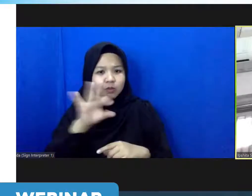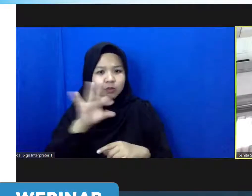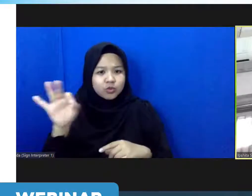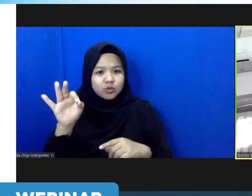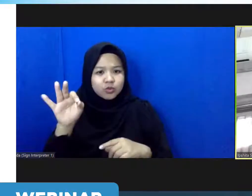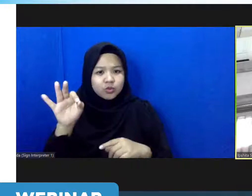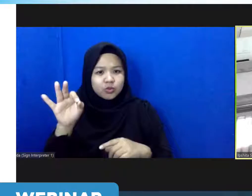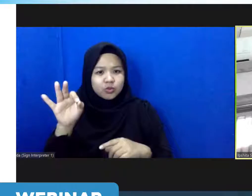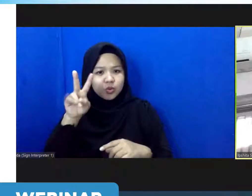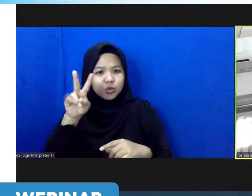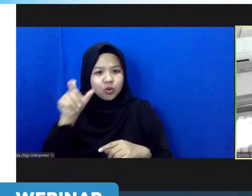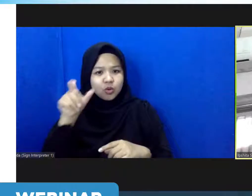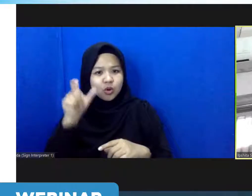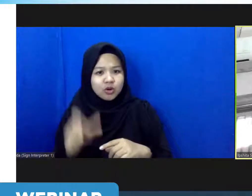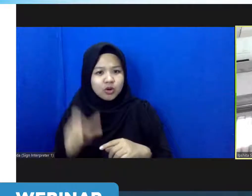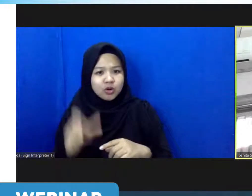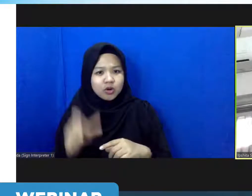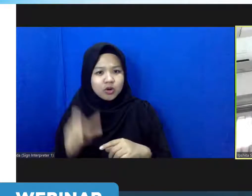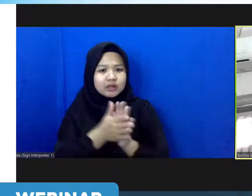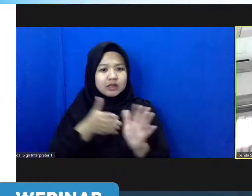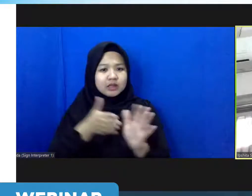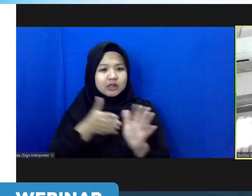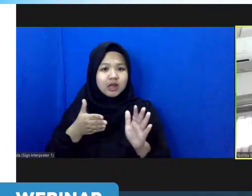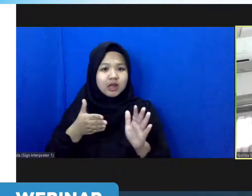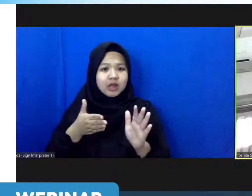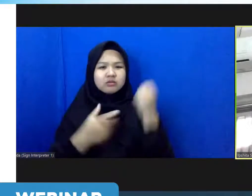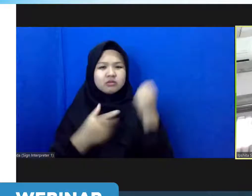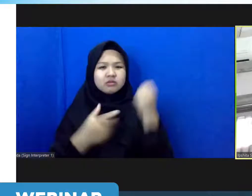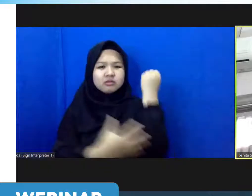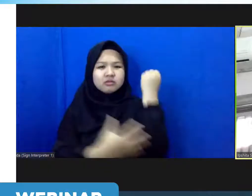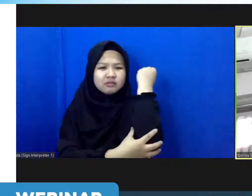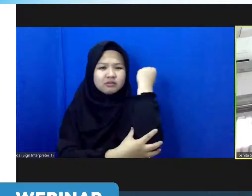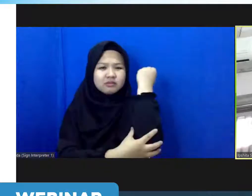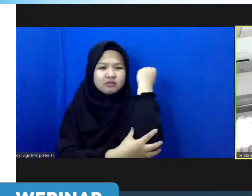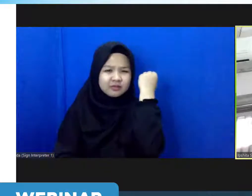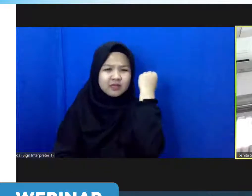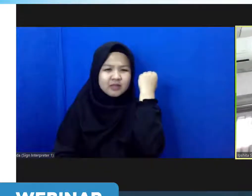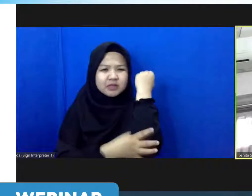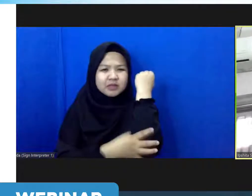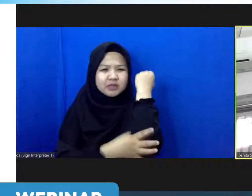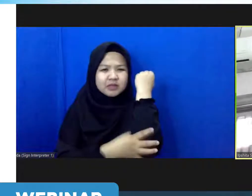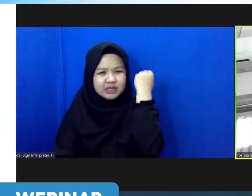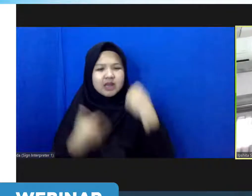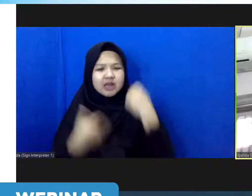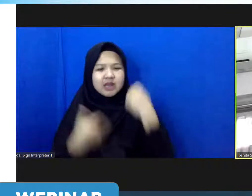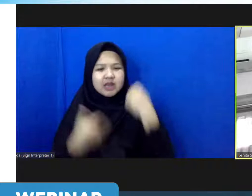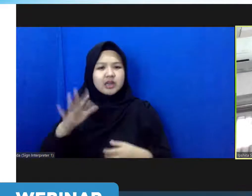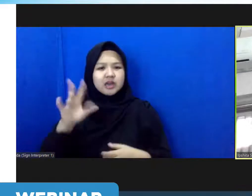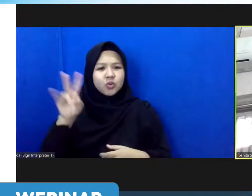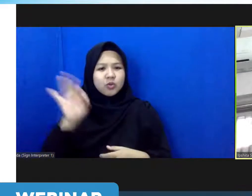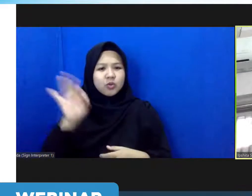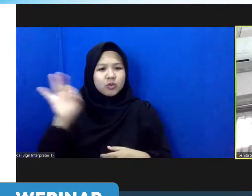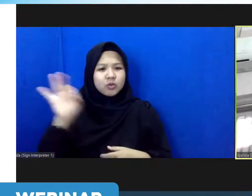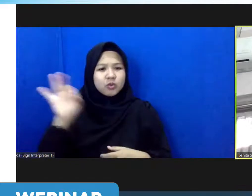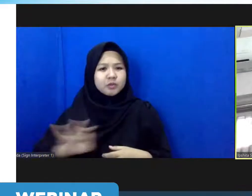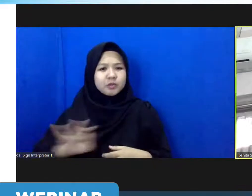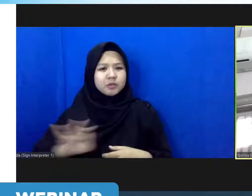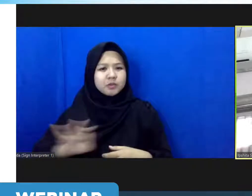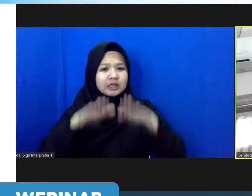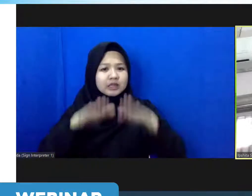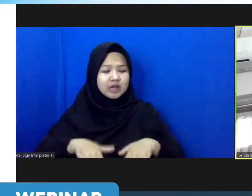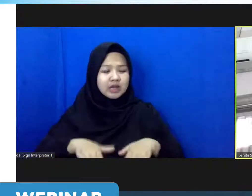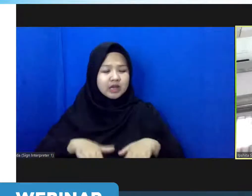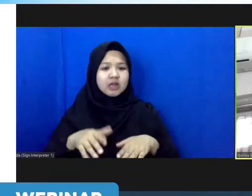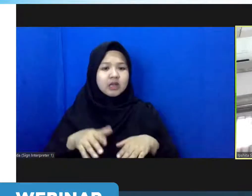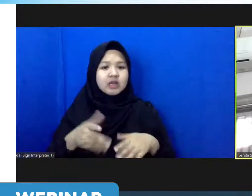are lagging behind, with a poverty rate of more than 30%, who are living below the poverty line.